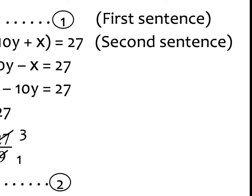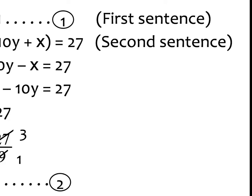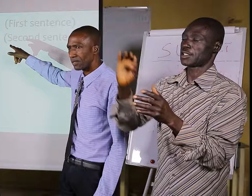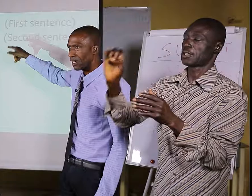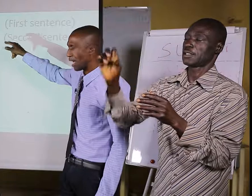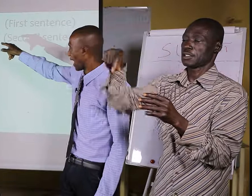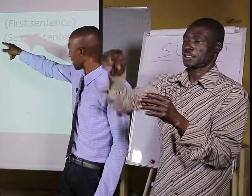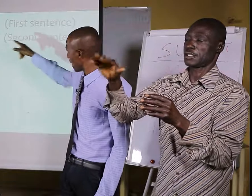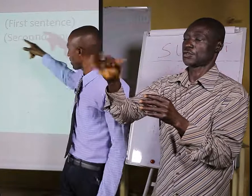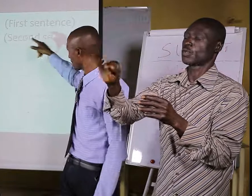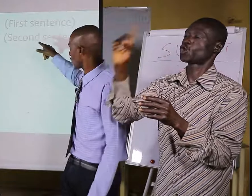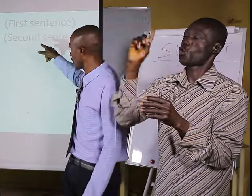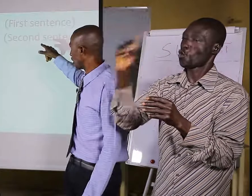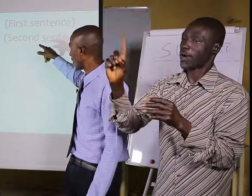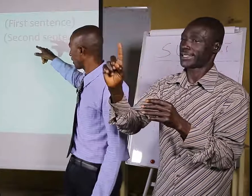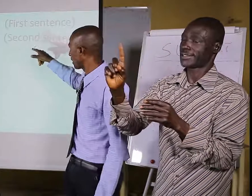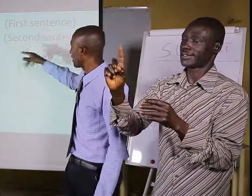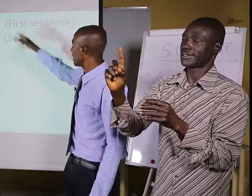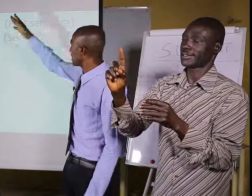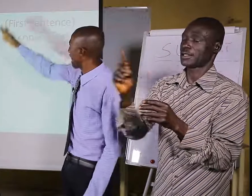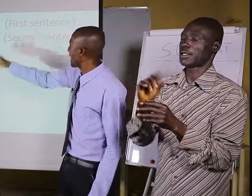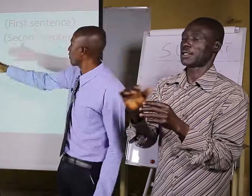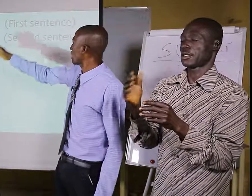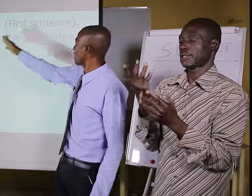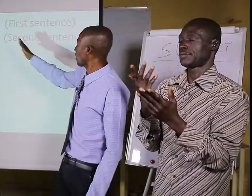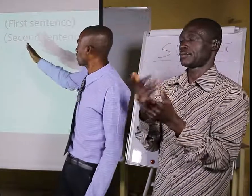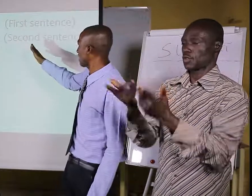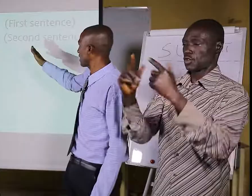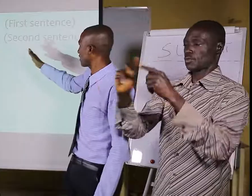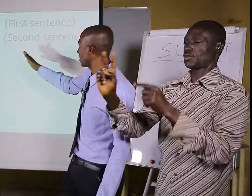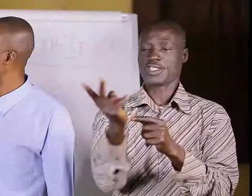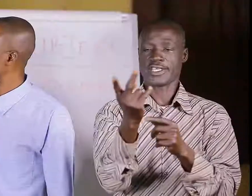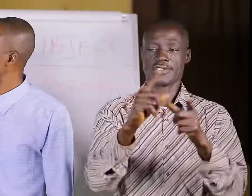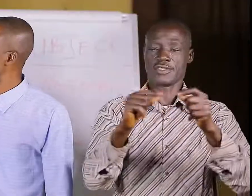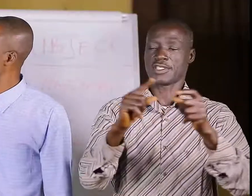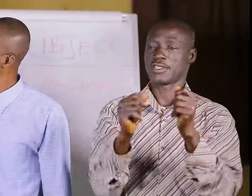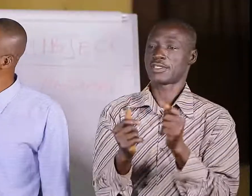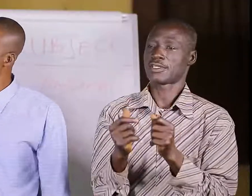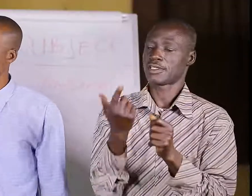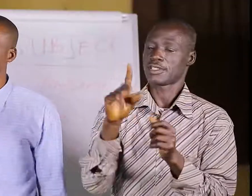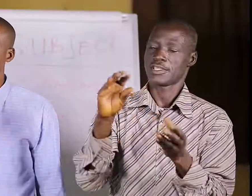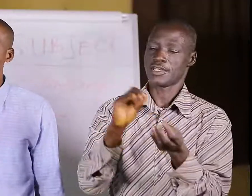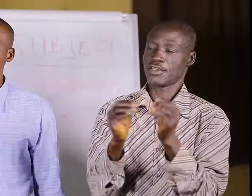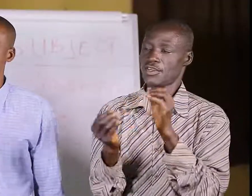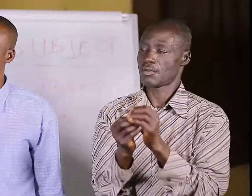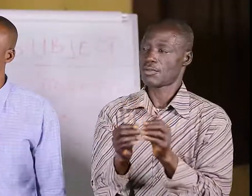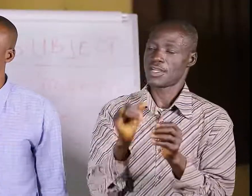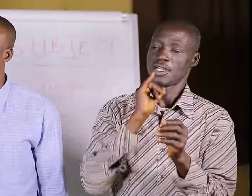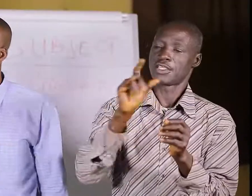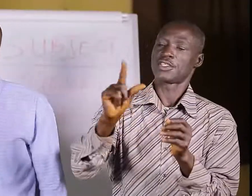1. I name it equation 1. Then come to the second sentence. The number